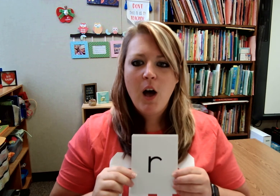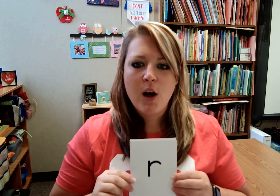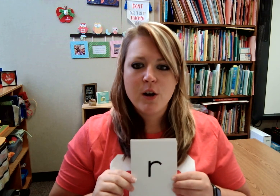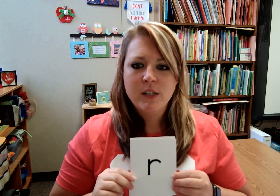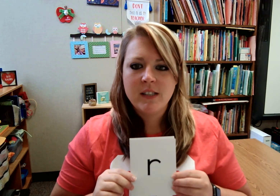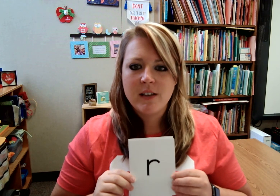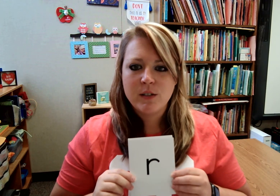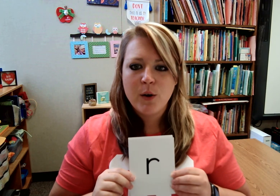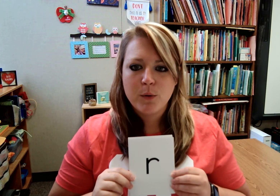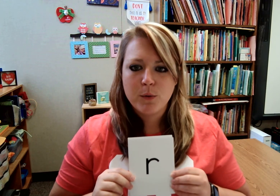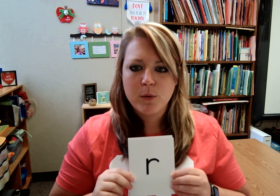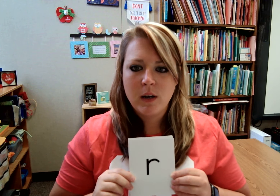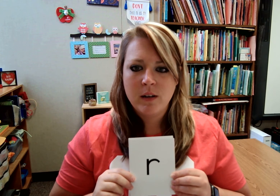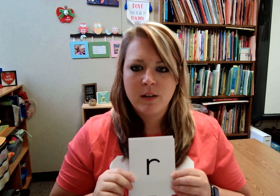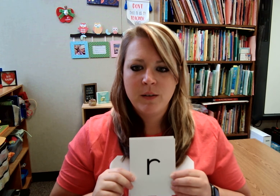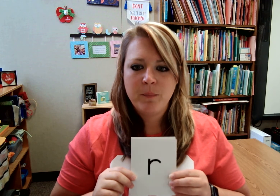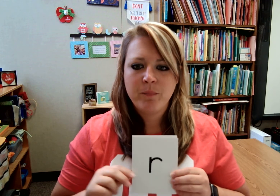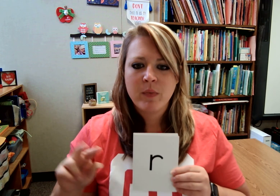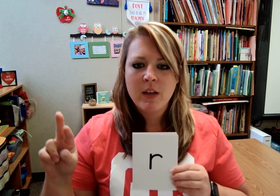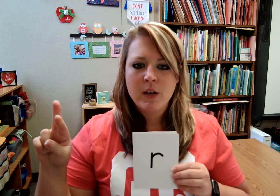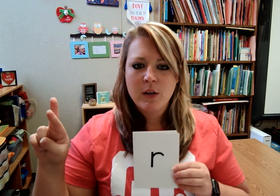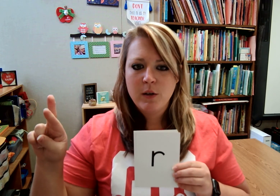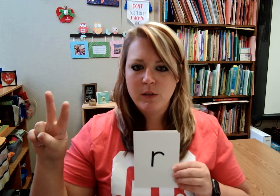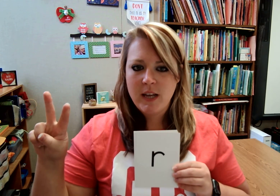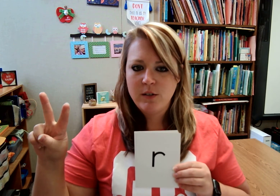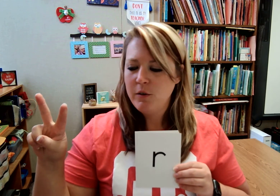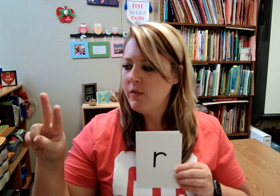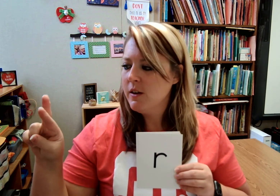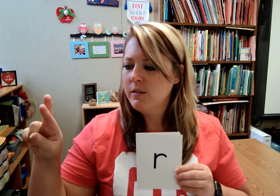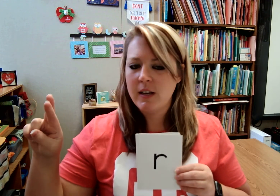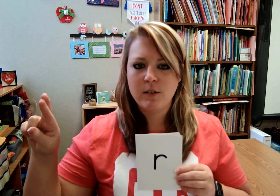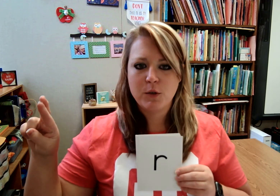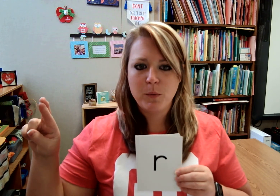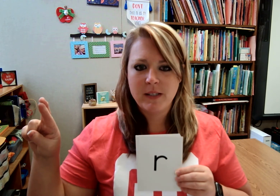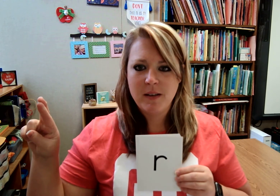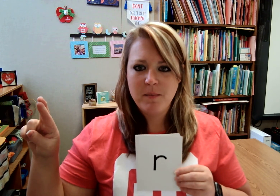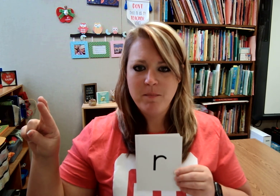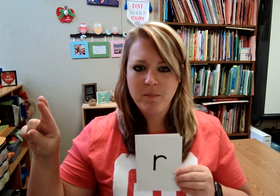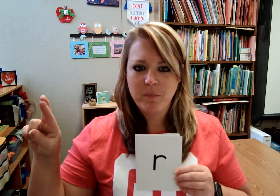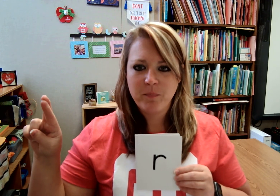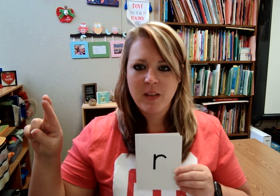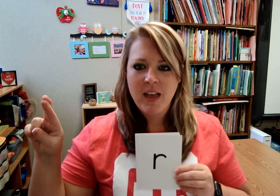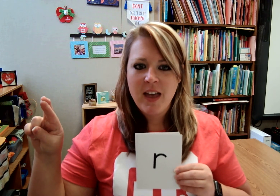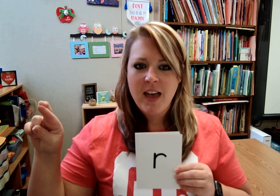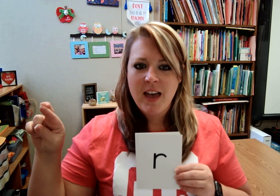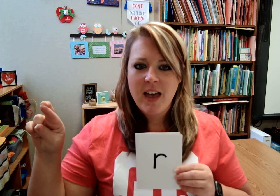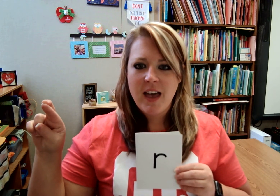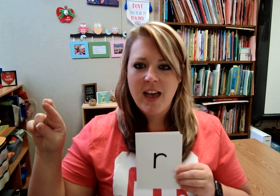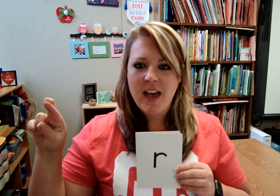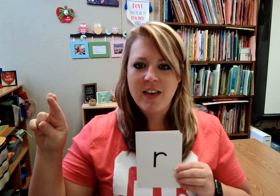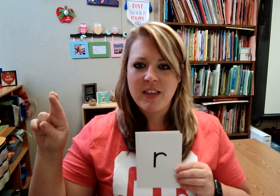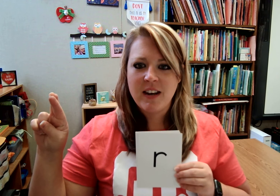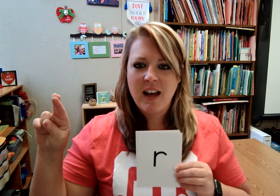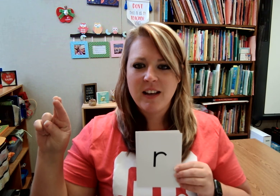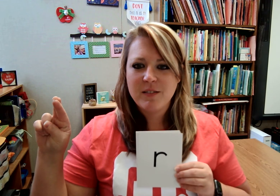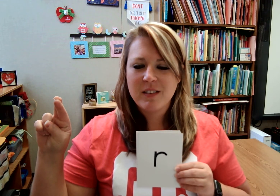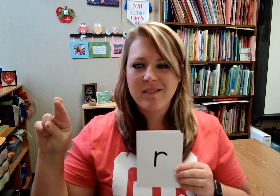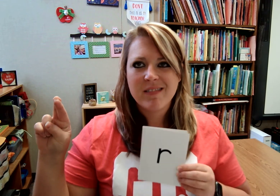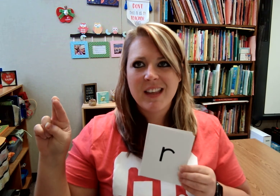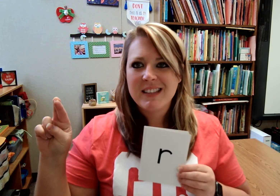R says R. You'll take 2 fingers and twist them, and then it's kind